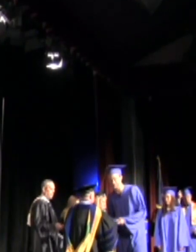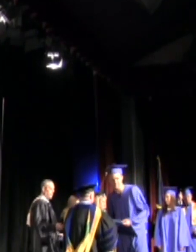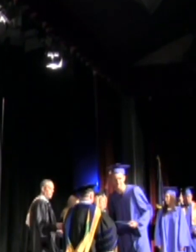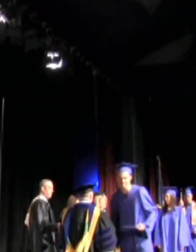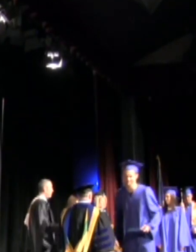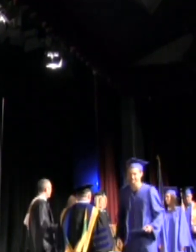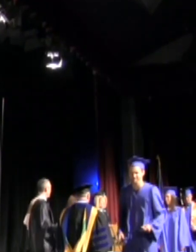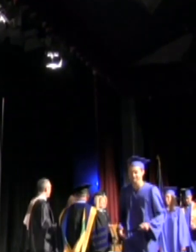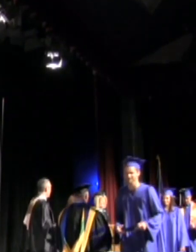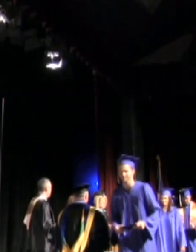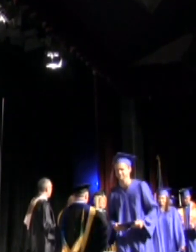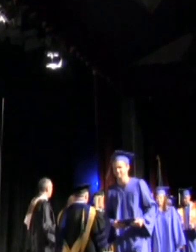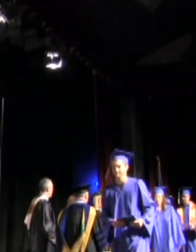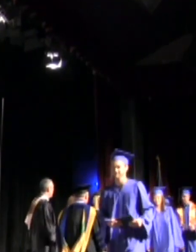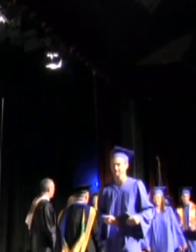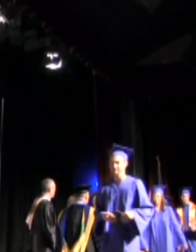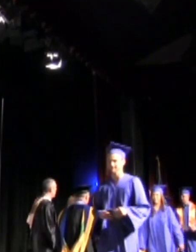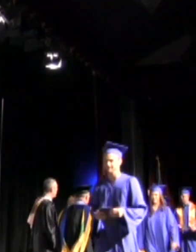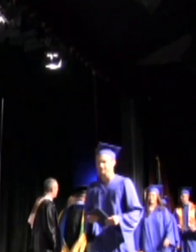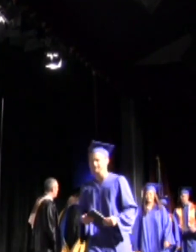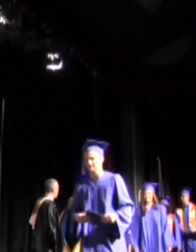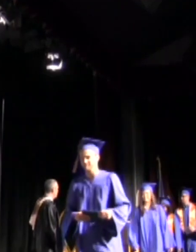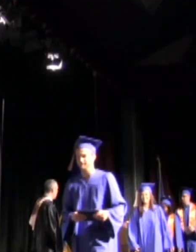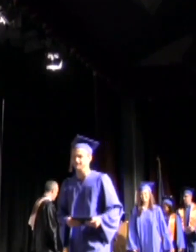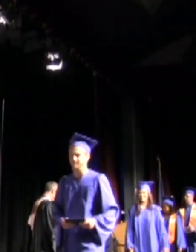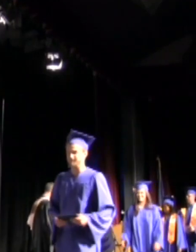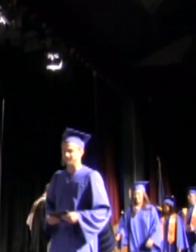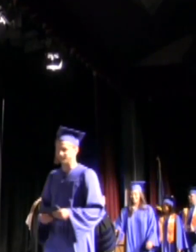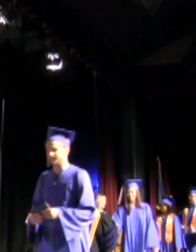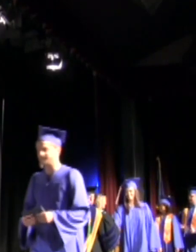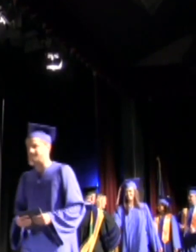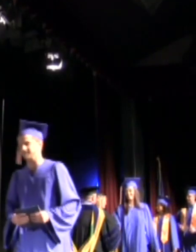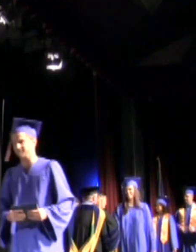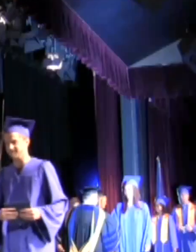Zoe Willis Wildman, Associate in Arts, Liberal Arts.